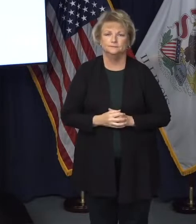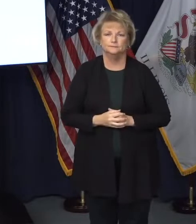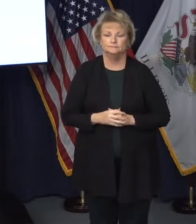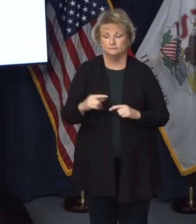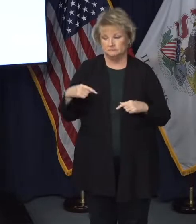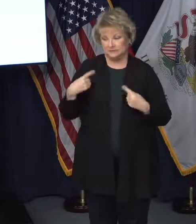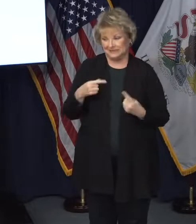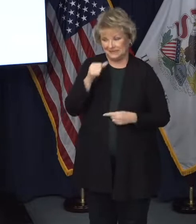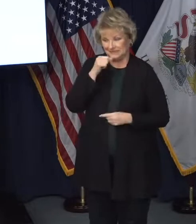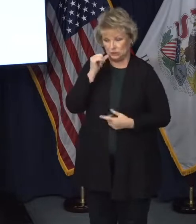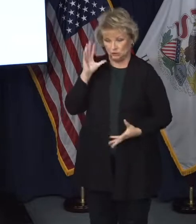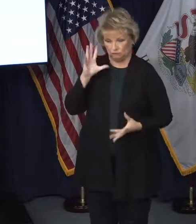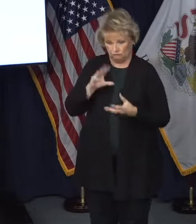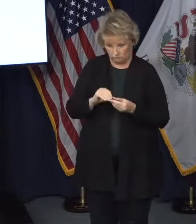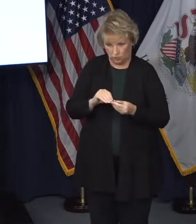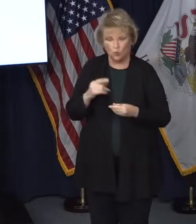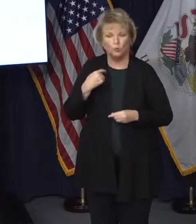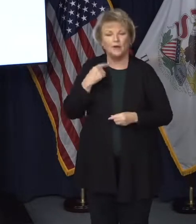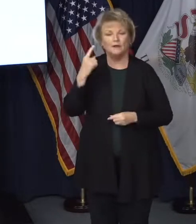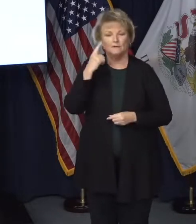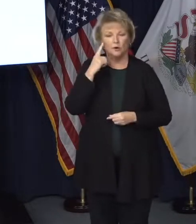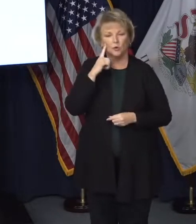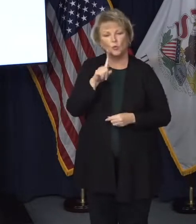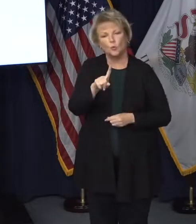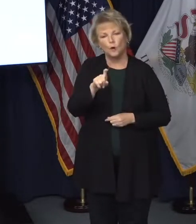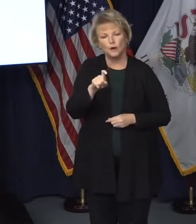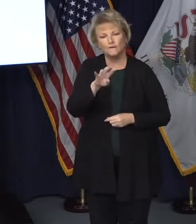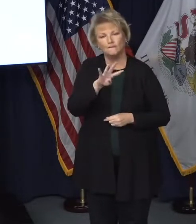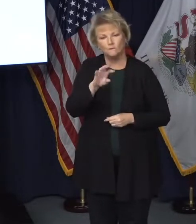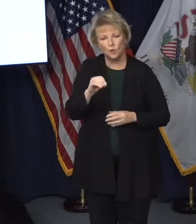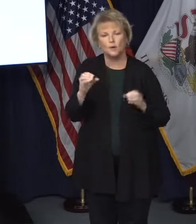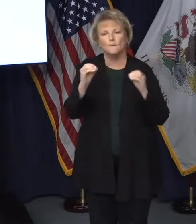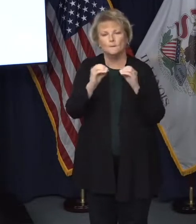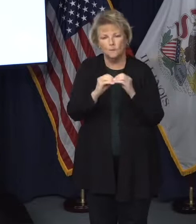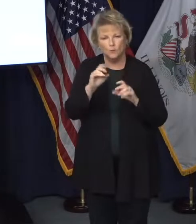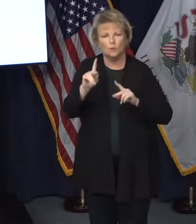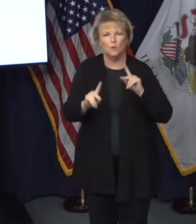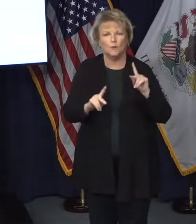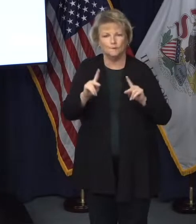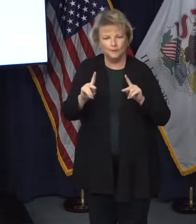Since yesterday, we've received reports of 140